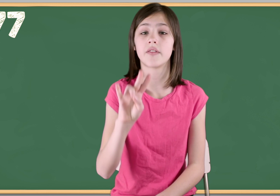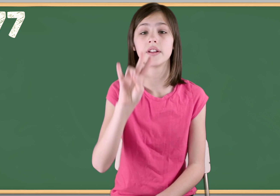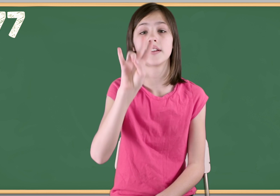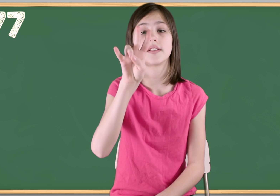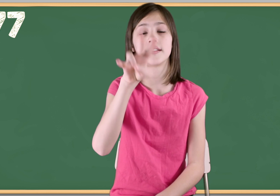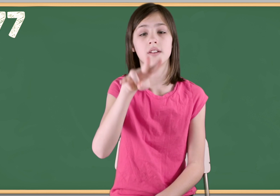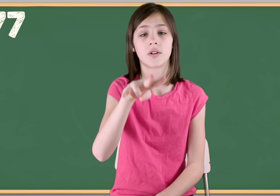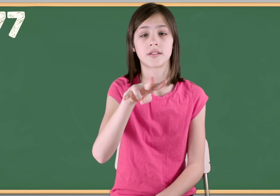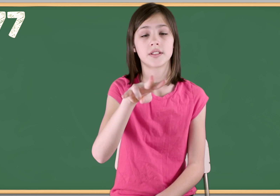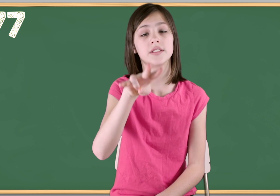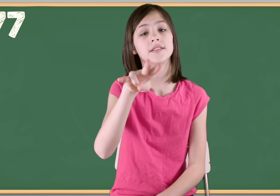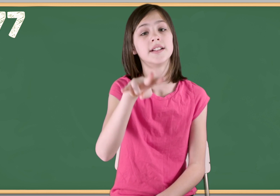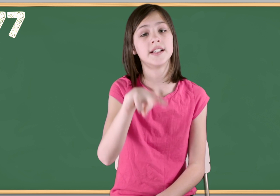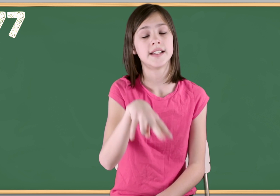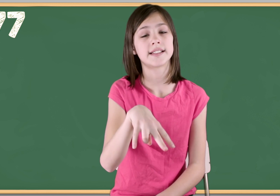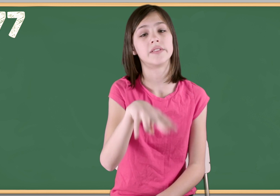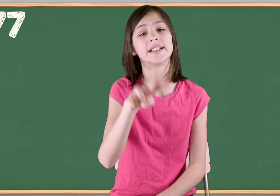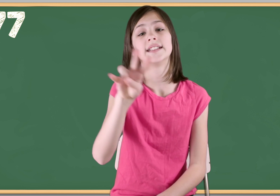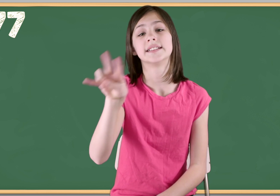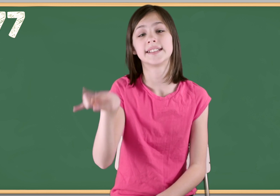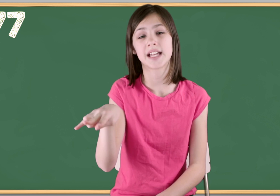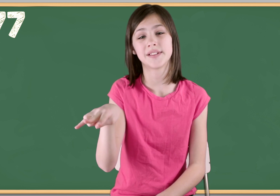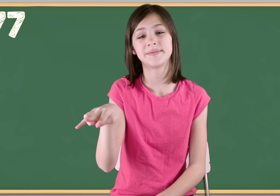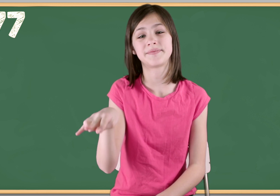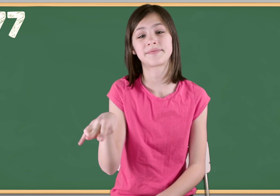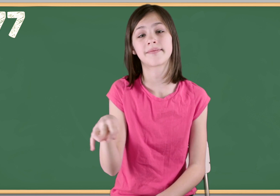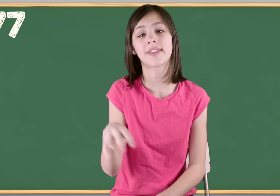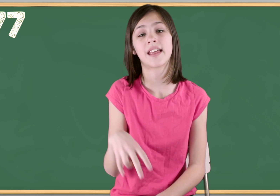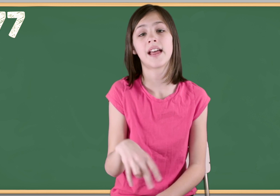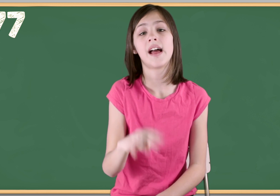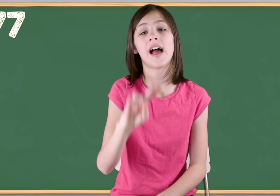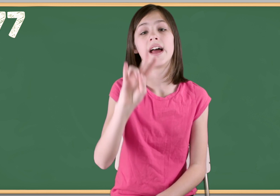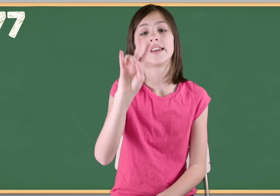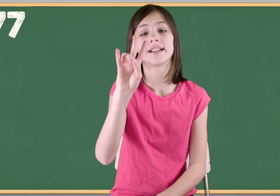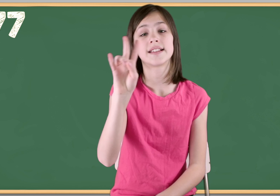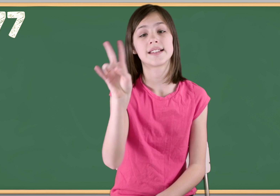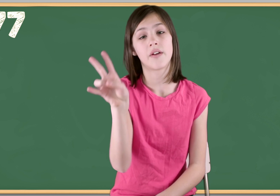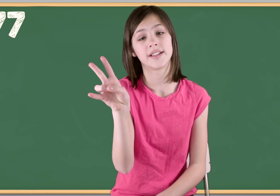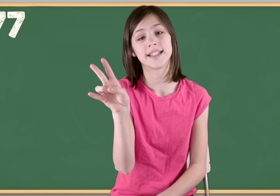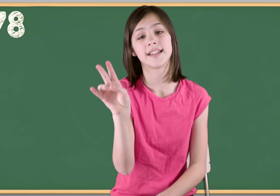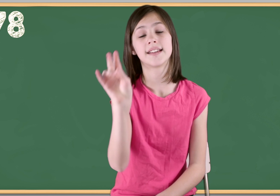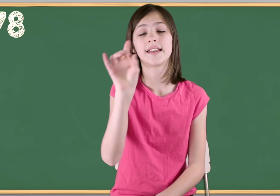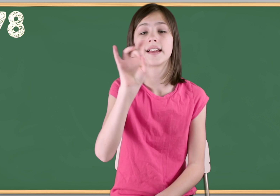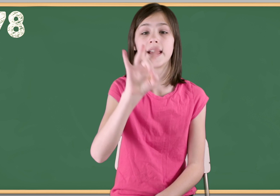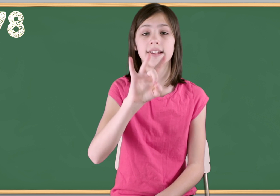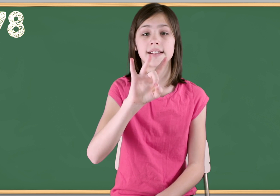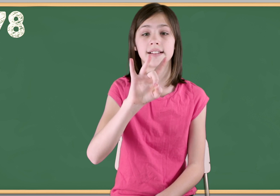77 is horizontal, 77, and 78,